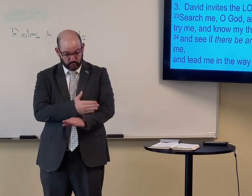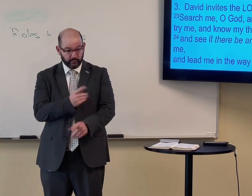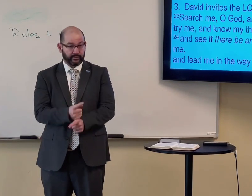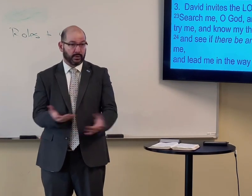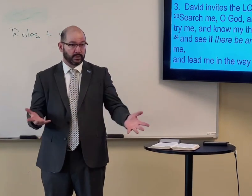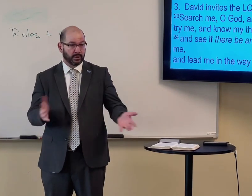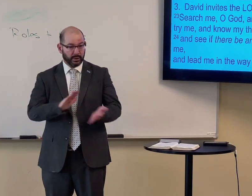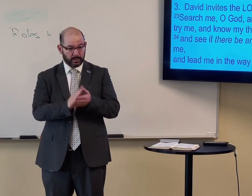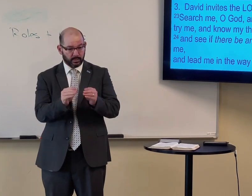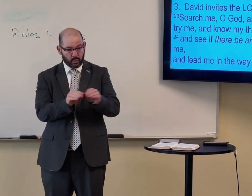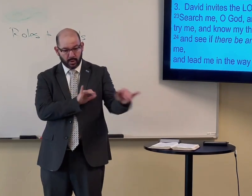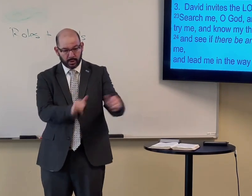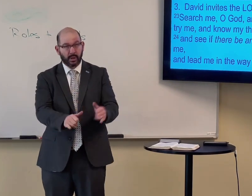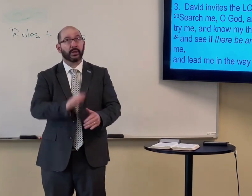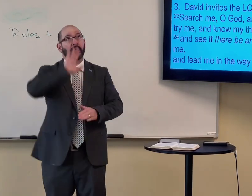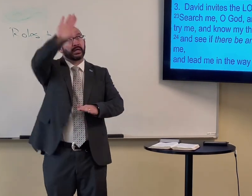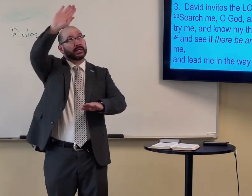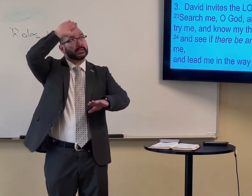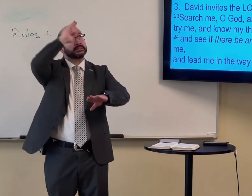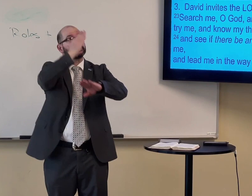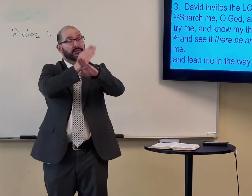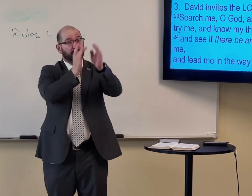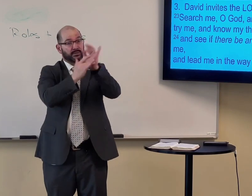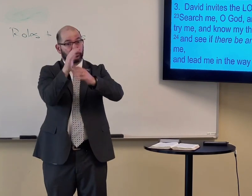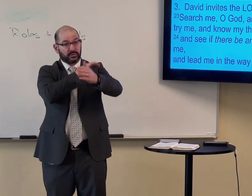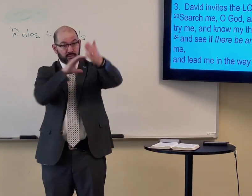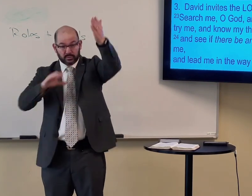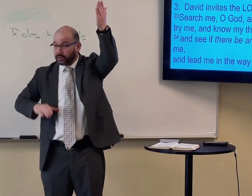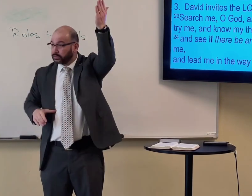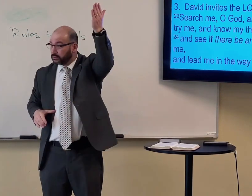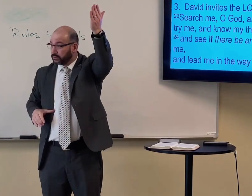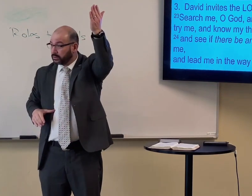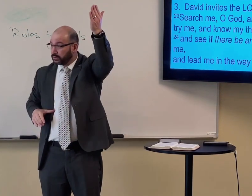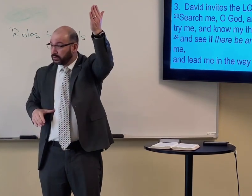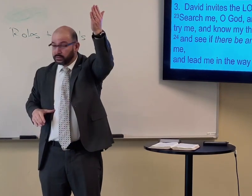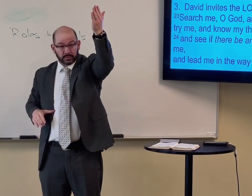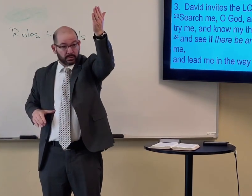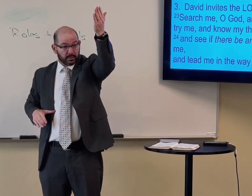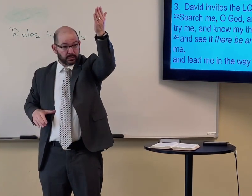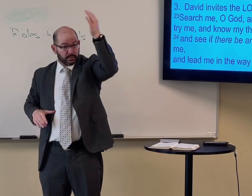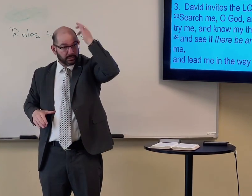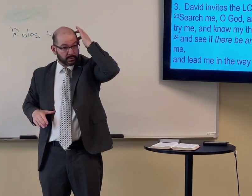Or does he want us to improve, right? Yeah. He sent his son, Jesus Christ.